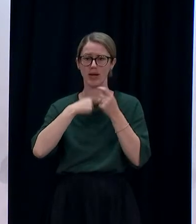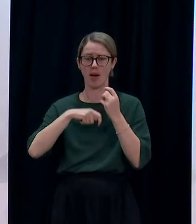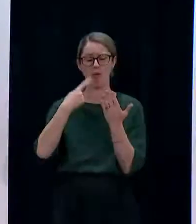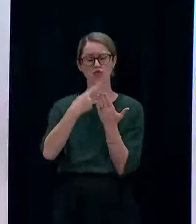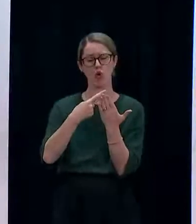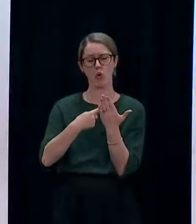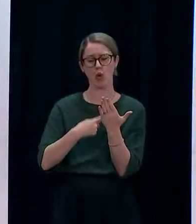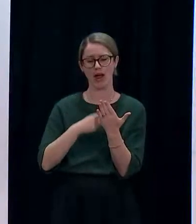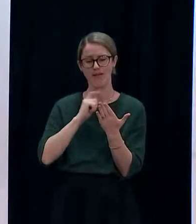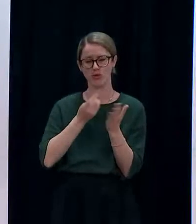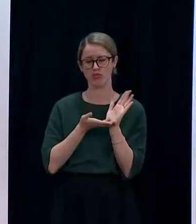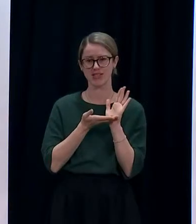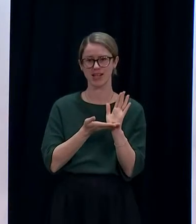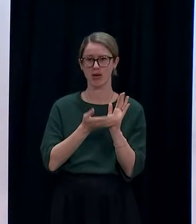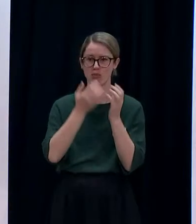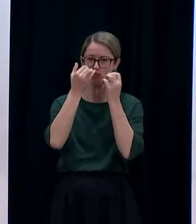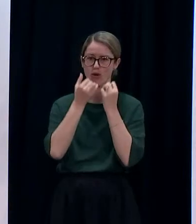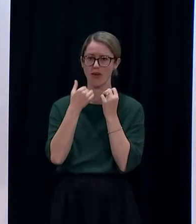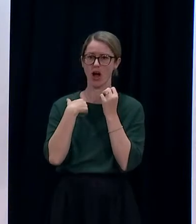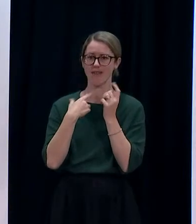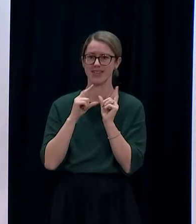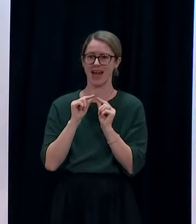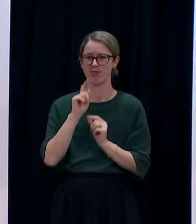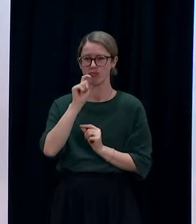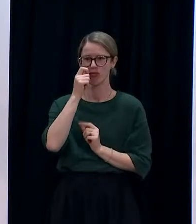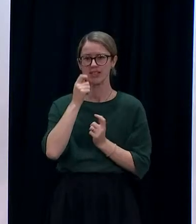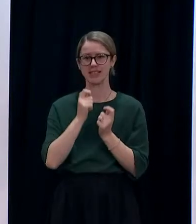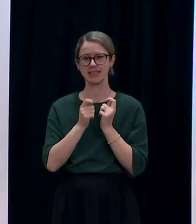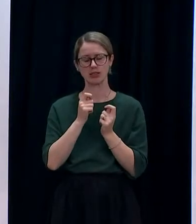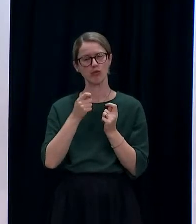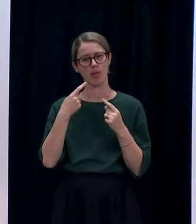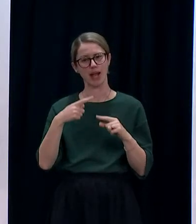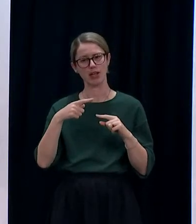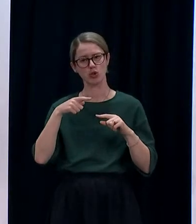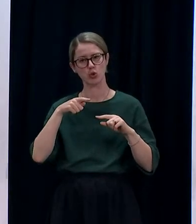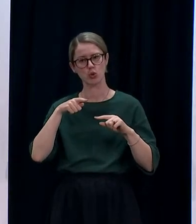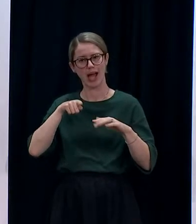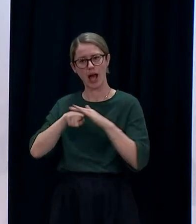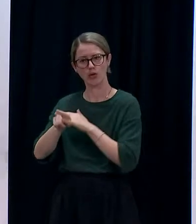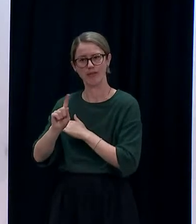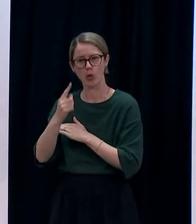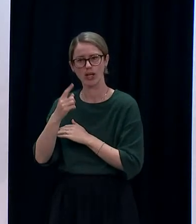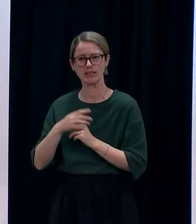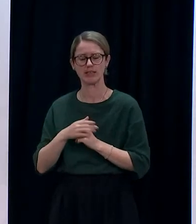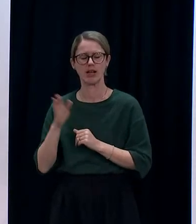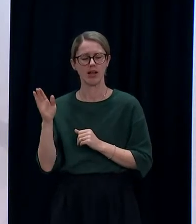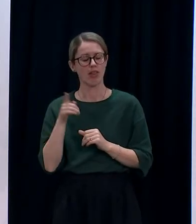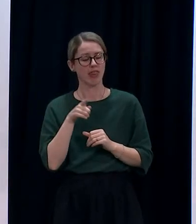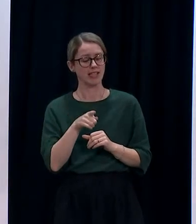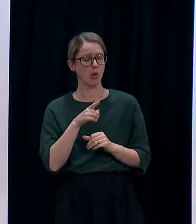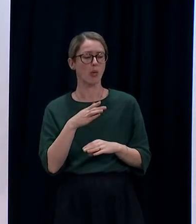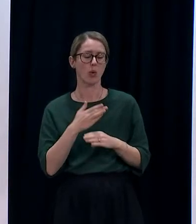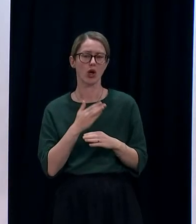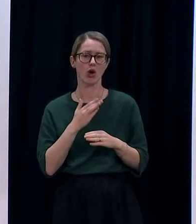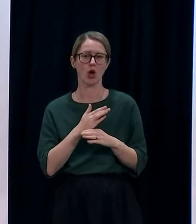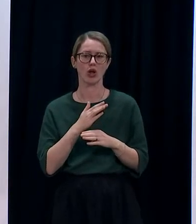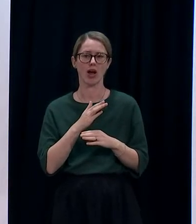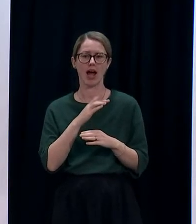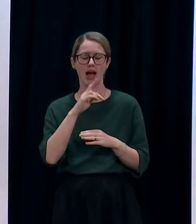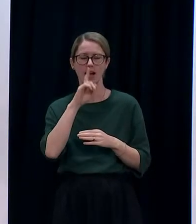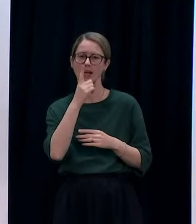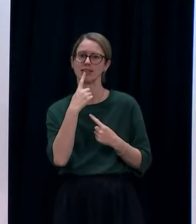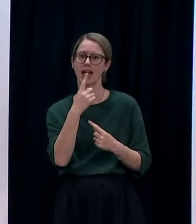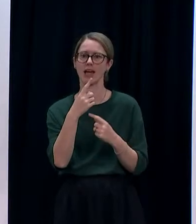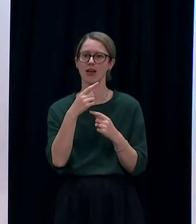of a test before they can cross that border? That's the work that's the work that we're working on now. I'm not going to preempt that, but we do want it to become a more